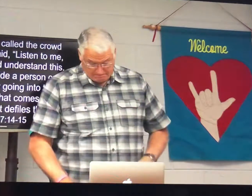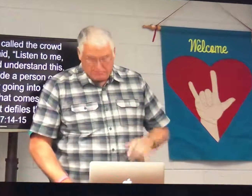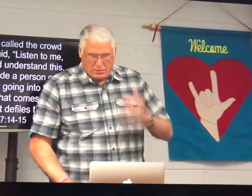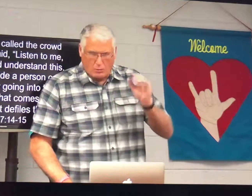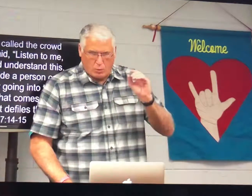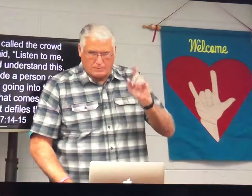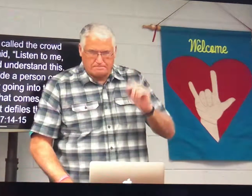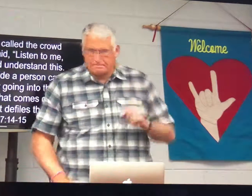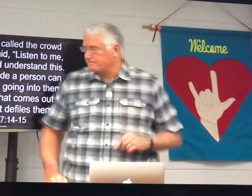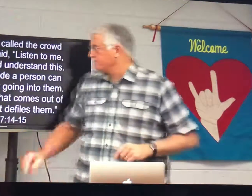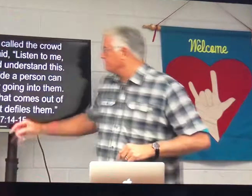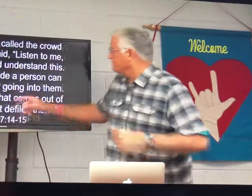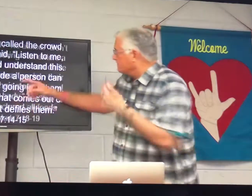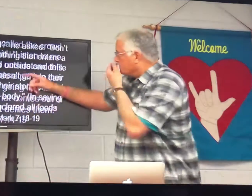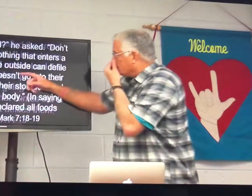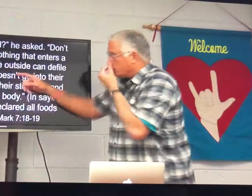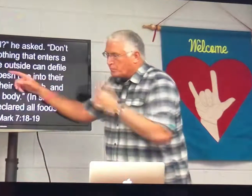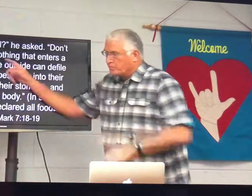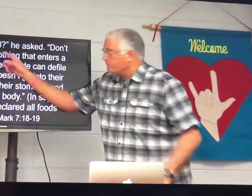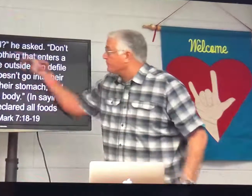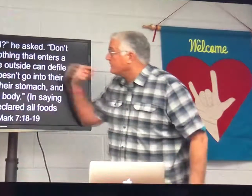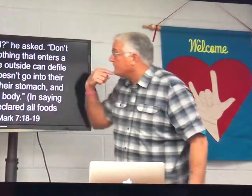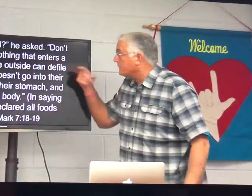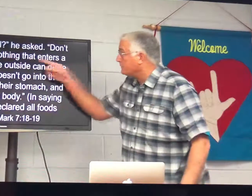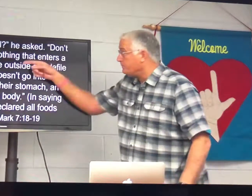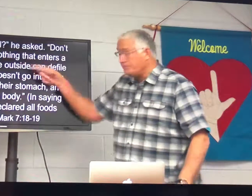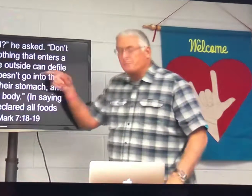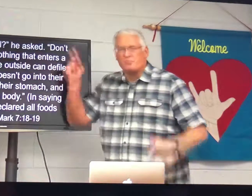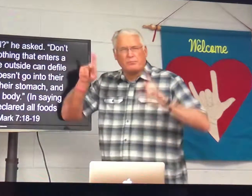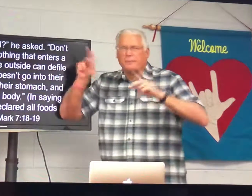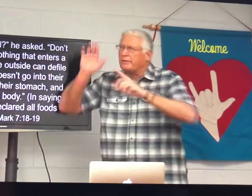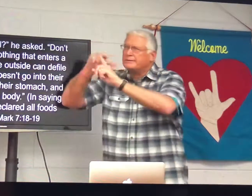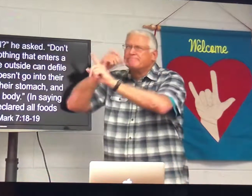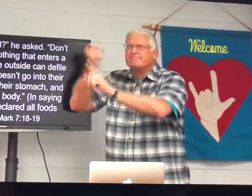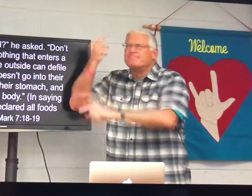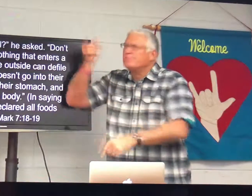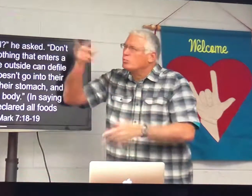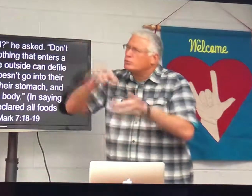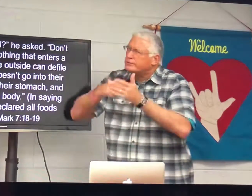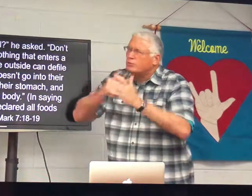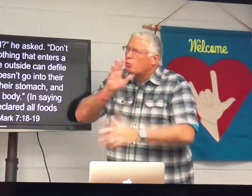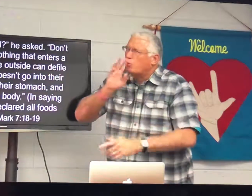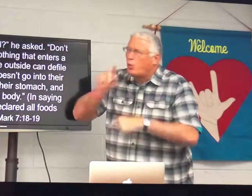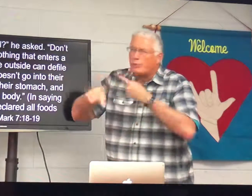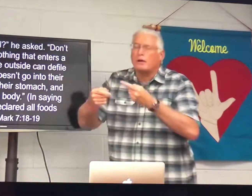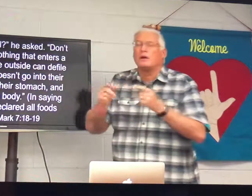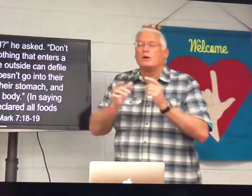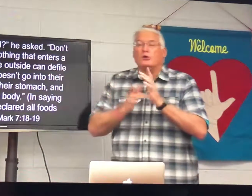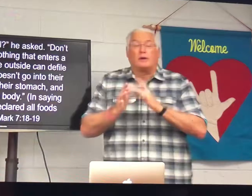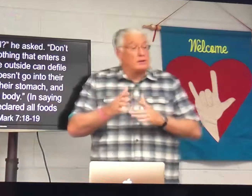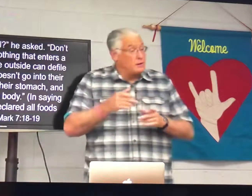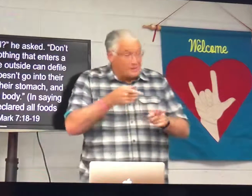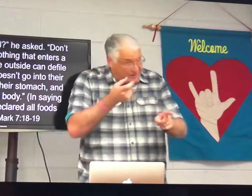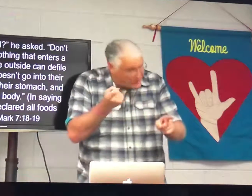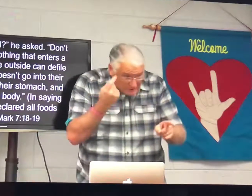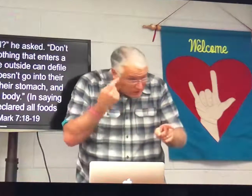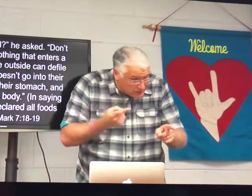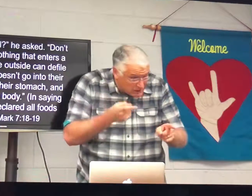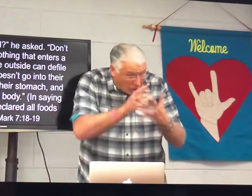Grill. Here, the Oak Grill crackles, preparing peak of season fresh fish just the way you like it. And Whitecoat Anglers offer handcrafted